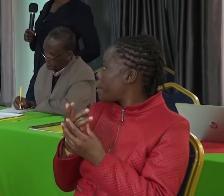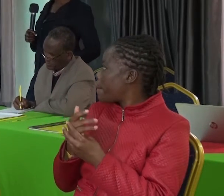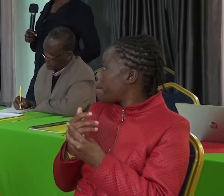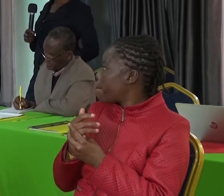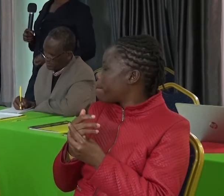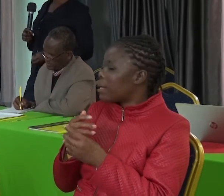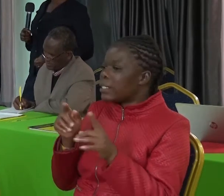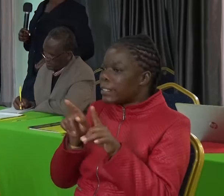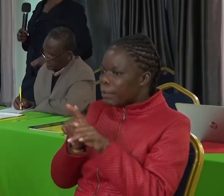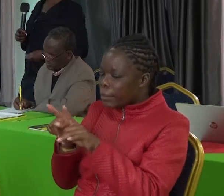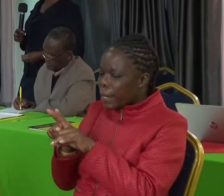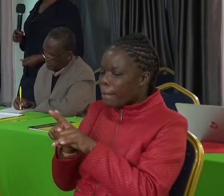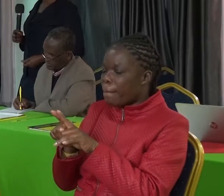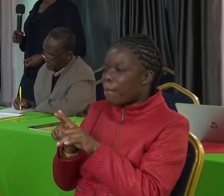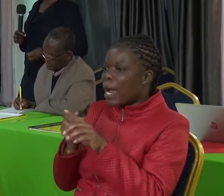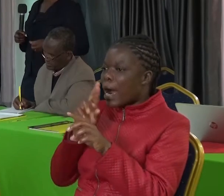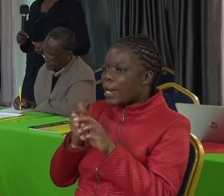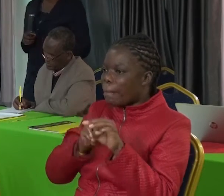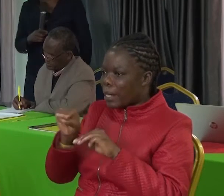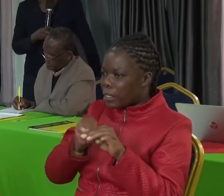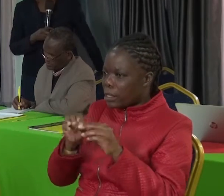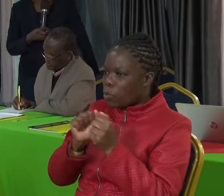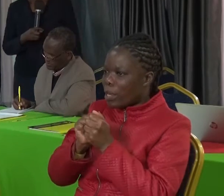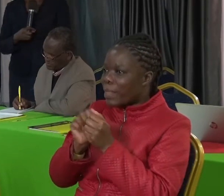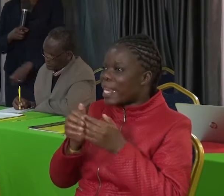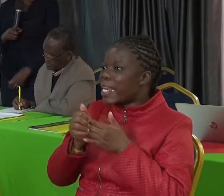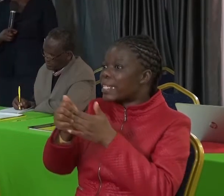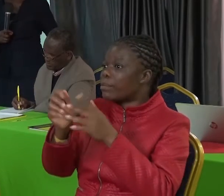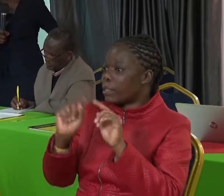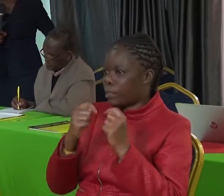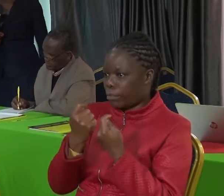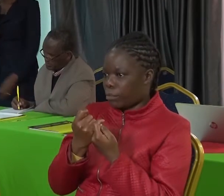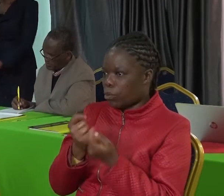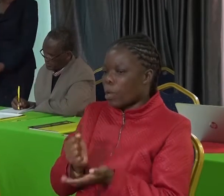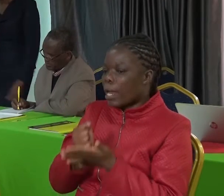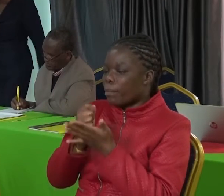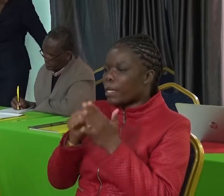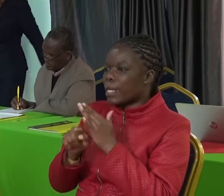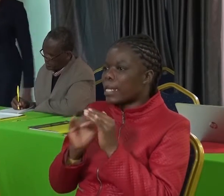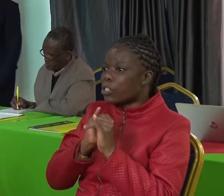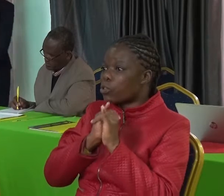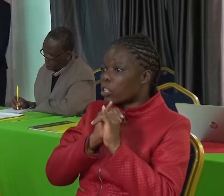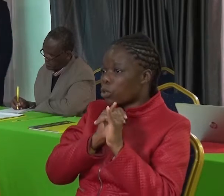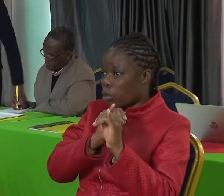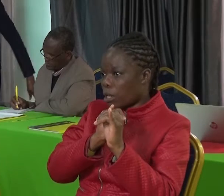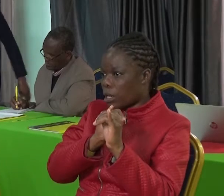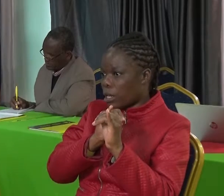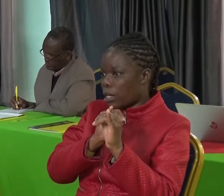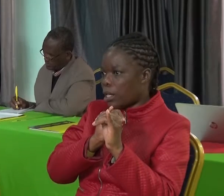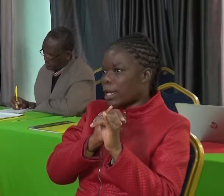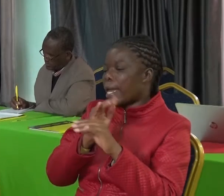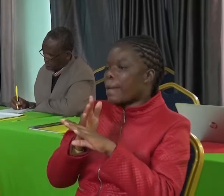leadership teams that ensure continuous instructional improvement. The universal